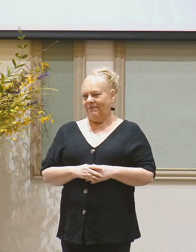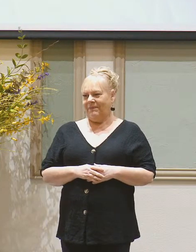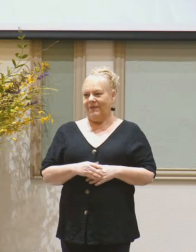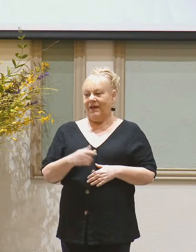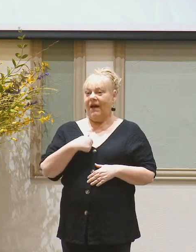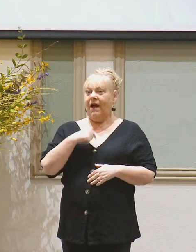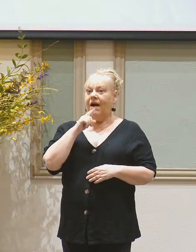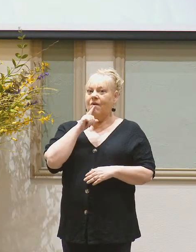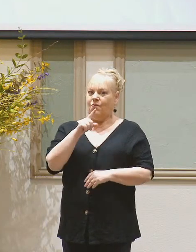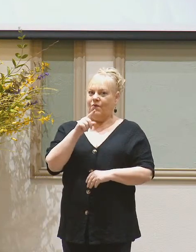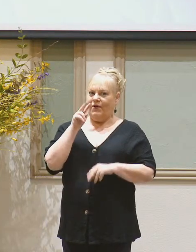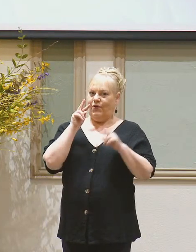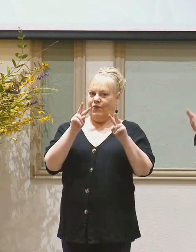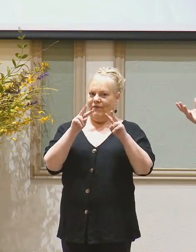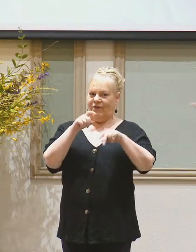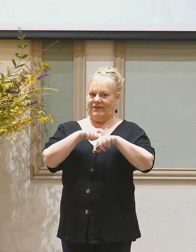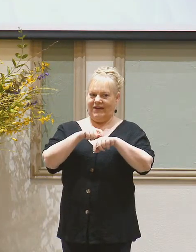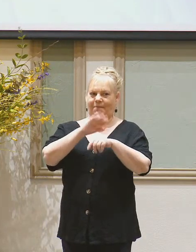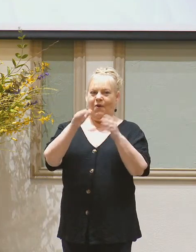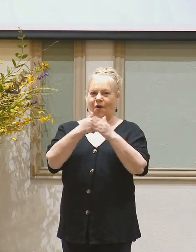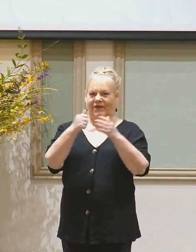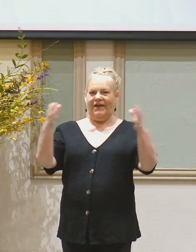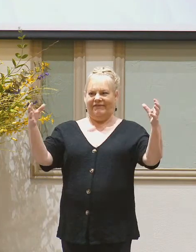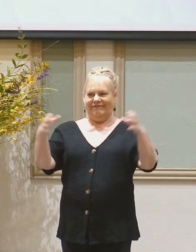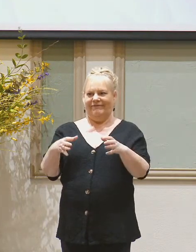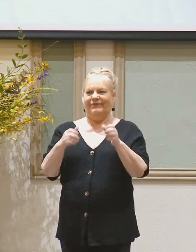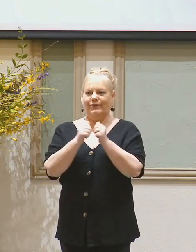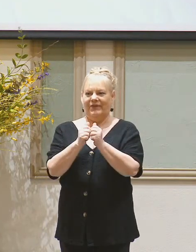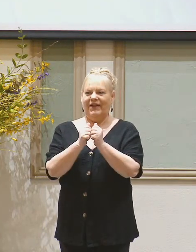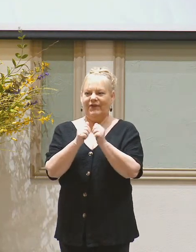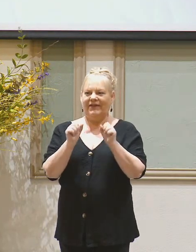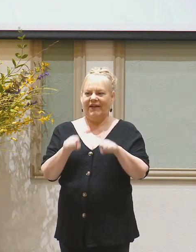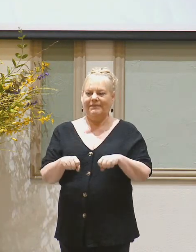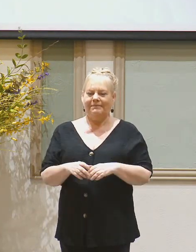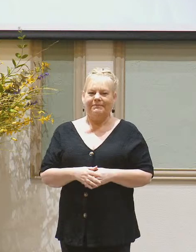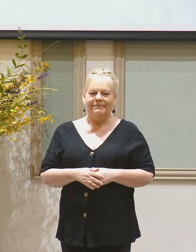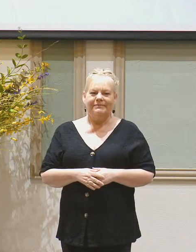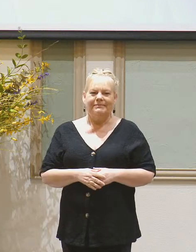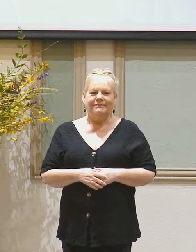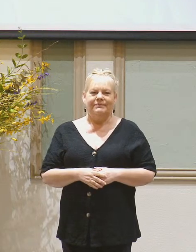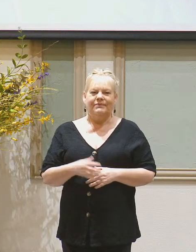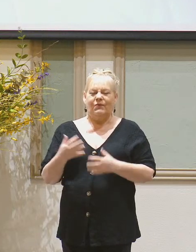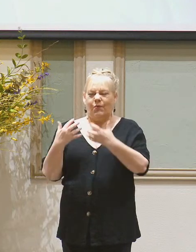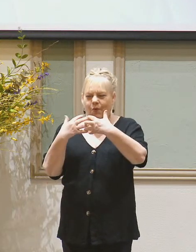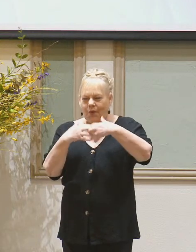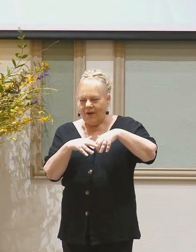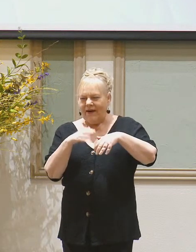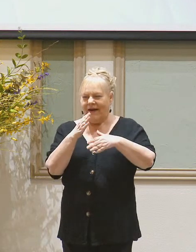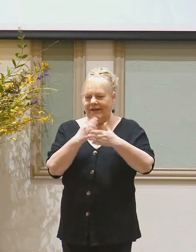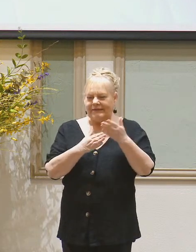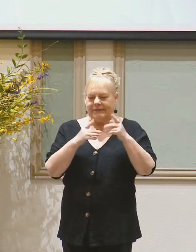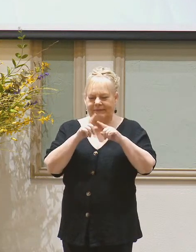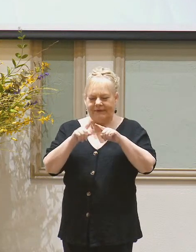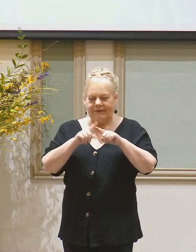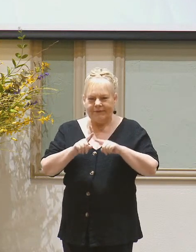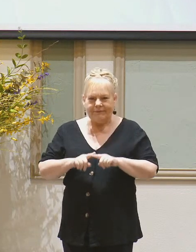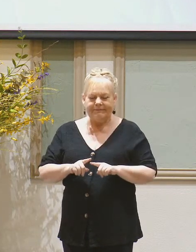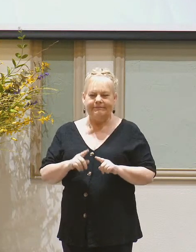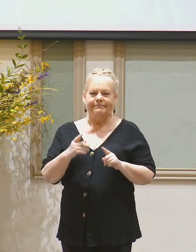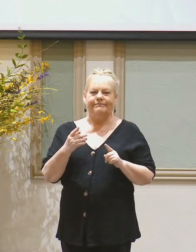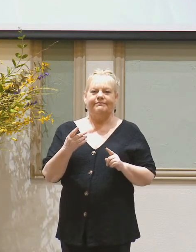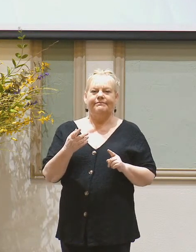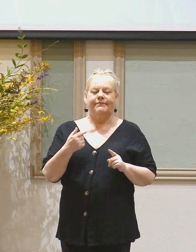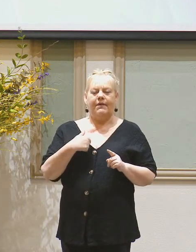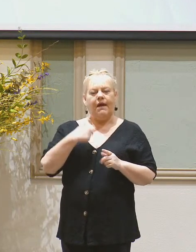I really am looking forward to the time when we can all be back together. We're working out some bugs, and